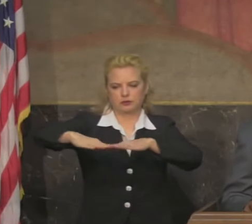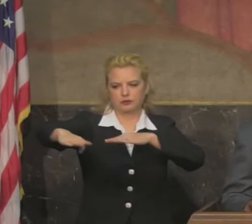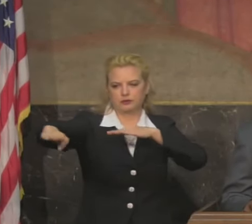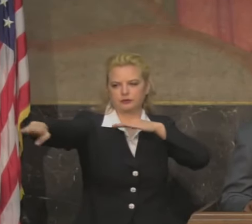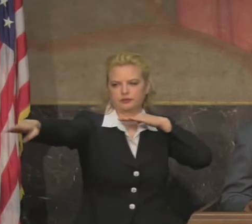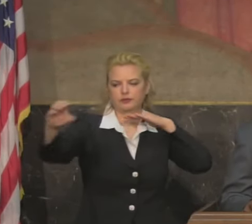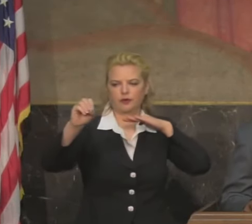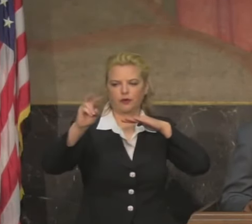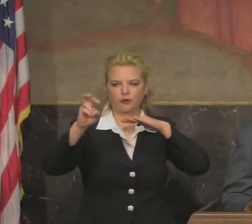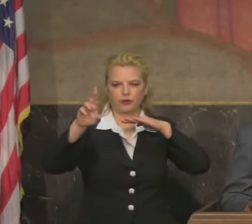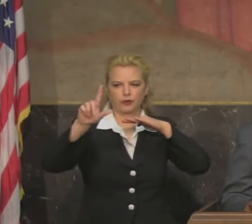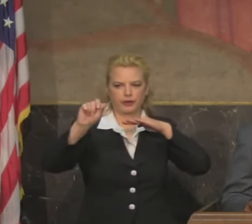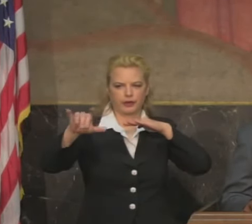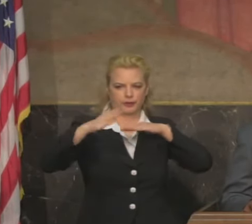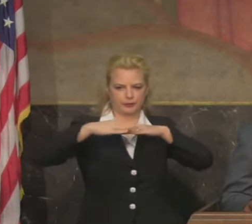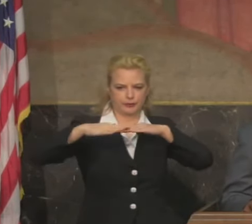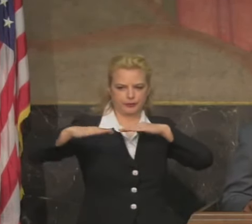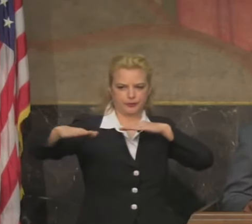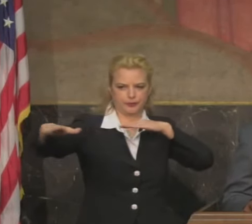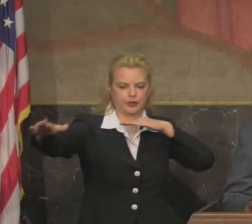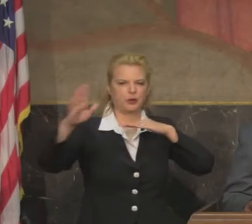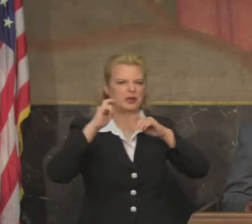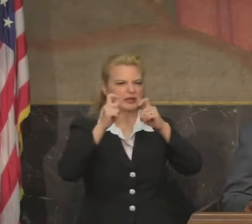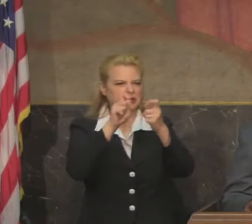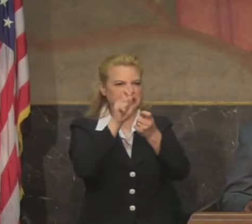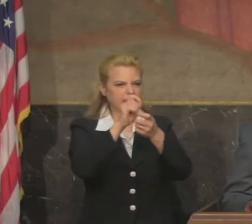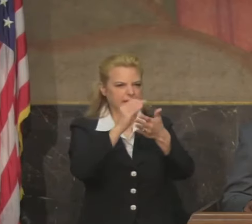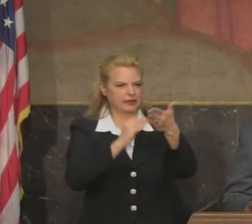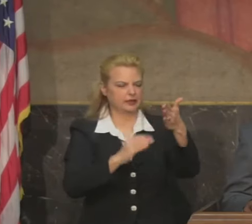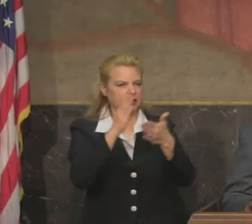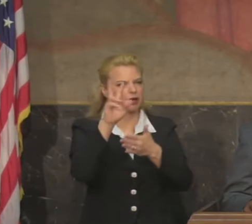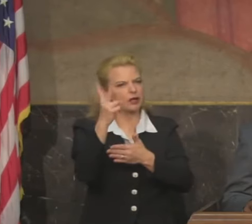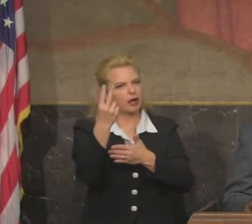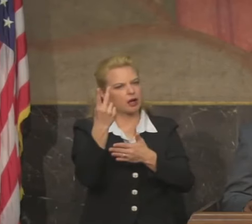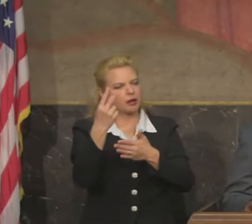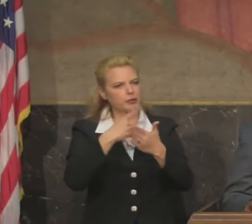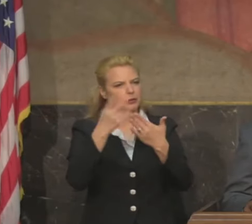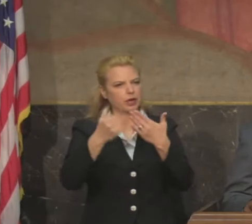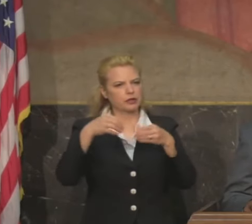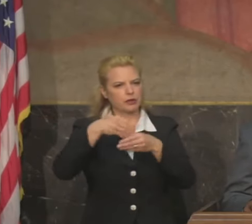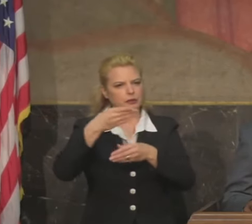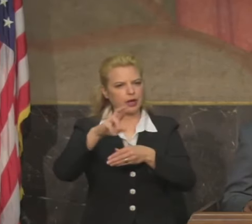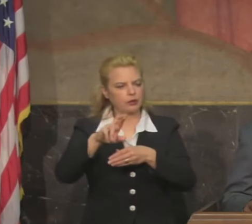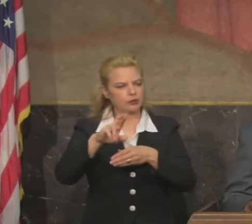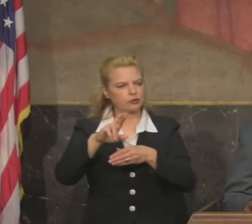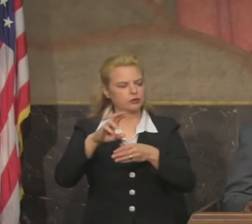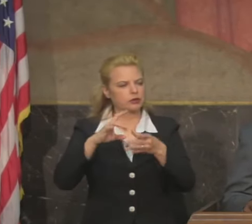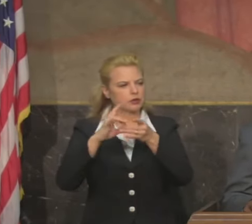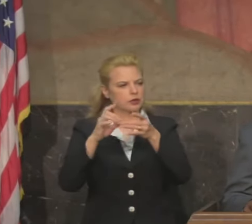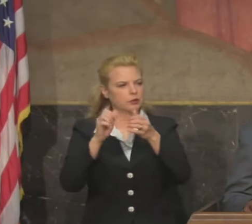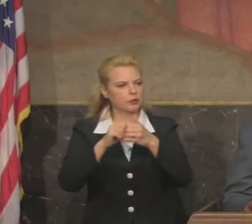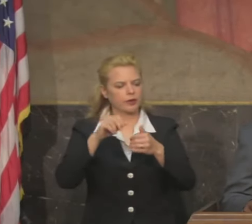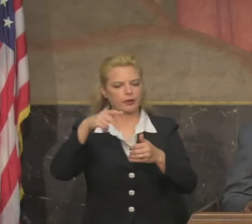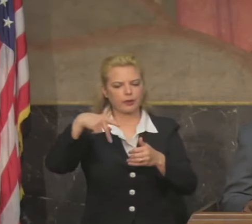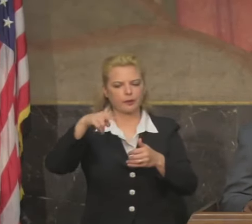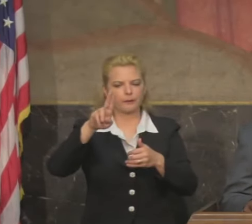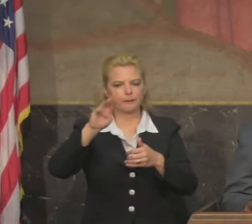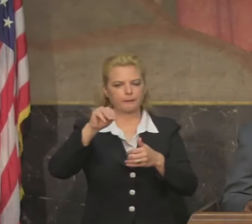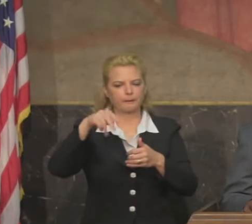exact list that you're going to have. A couple of the projects I know of in the Baton Rouge area has to do with a pumping